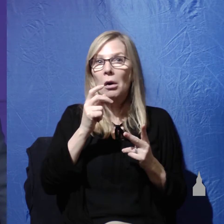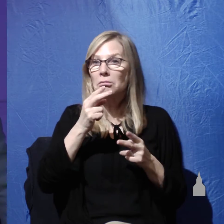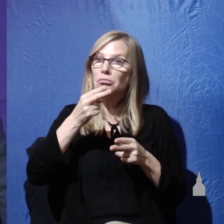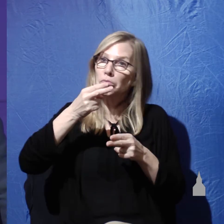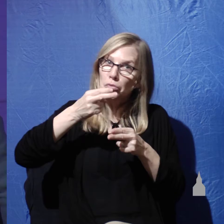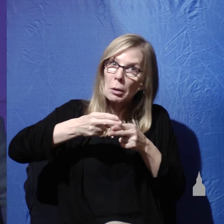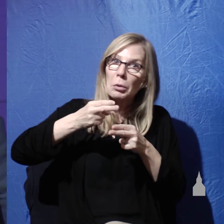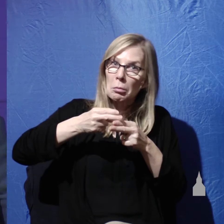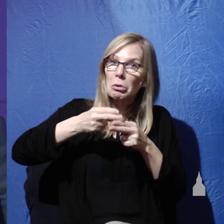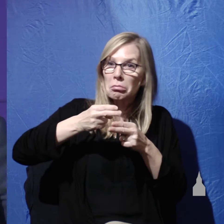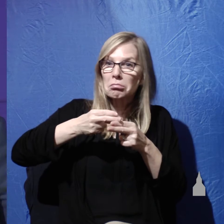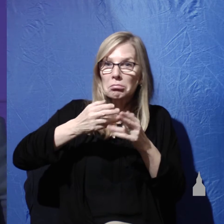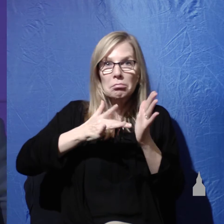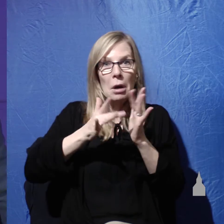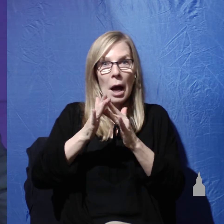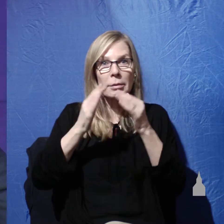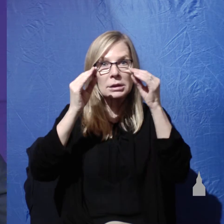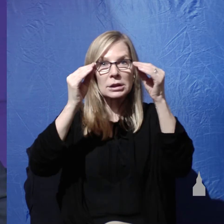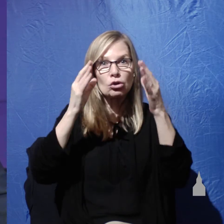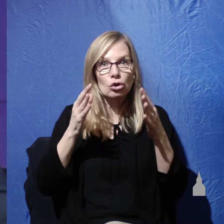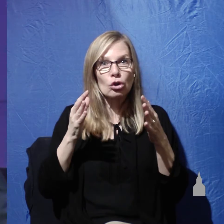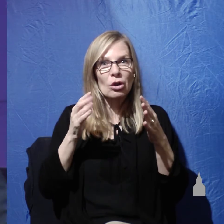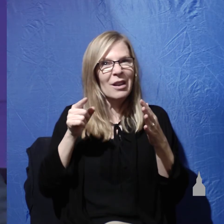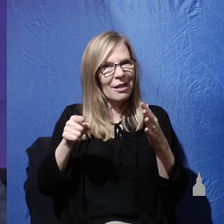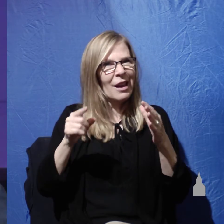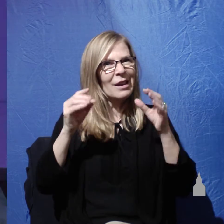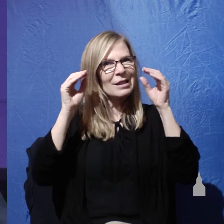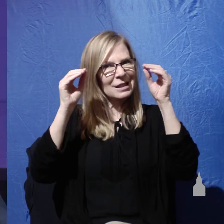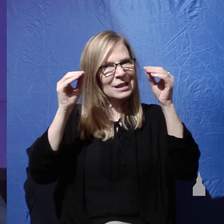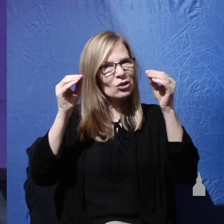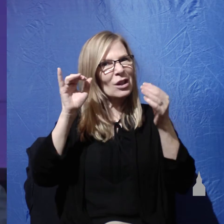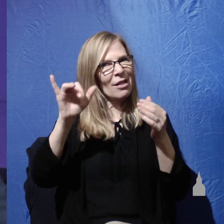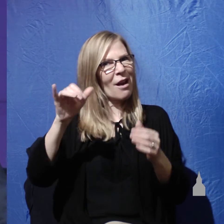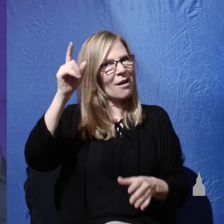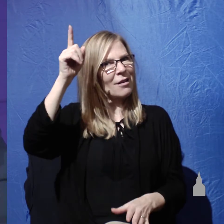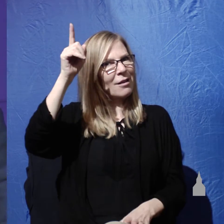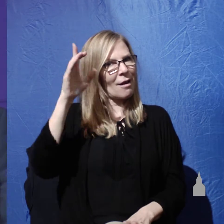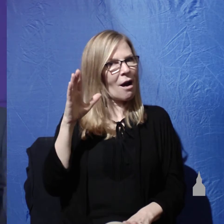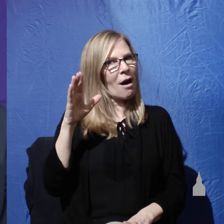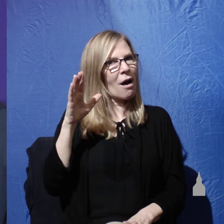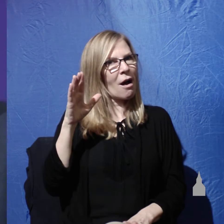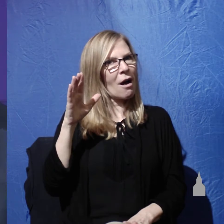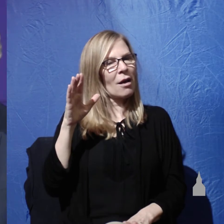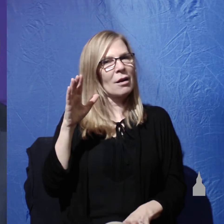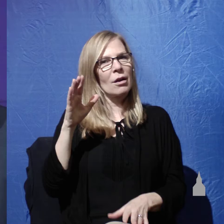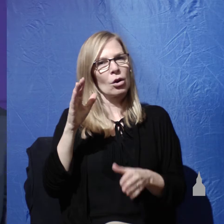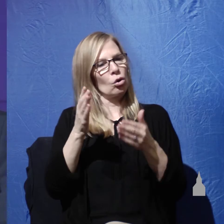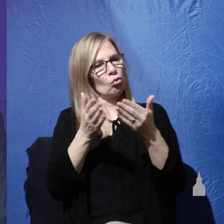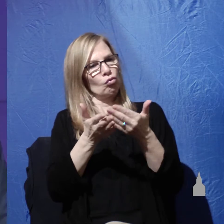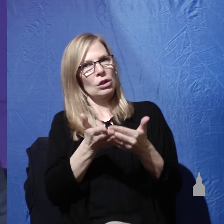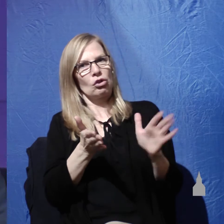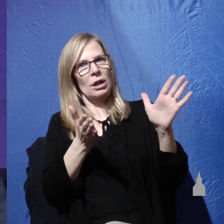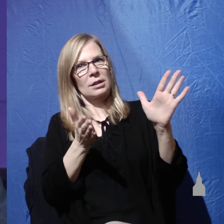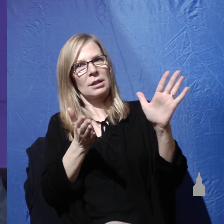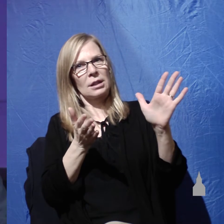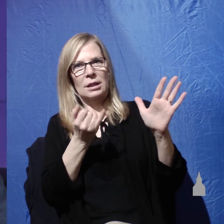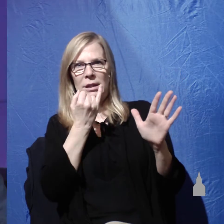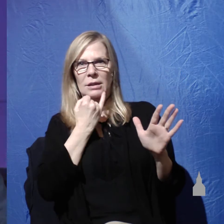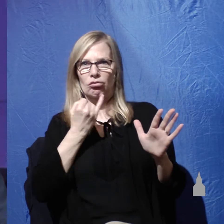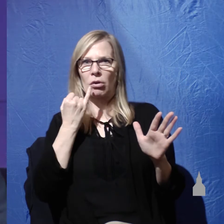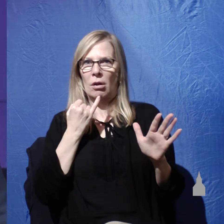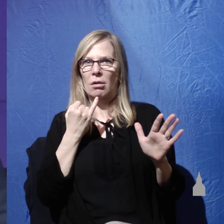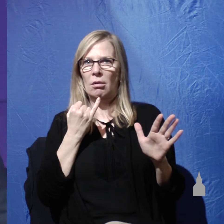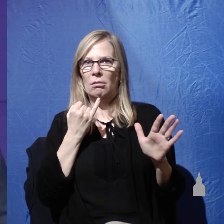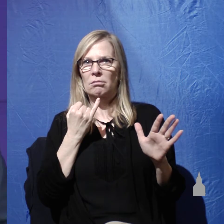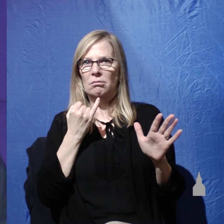reputable Bible teachers, who believe and they teach that God has rejected